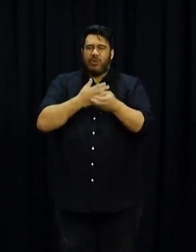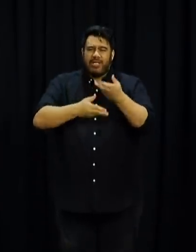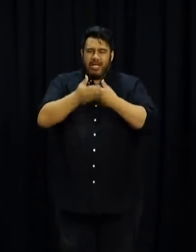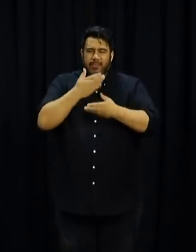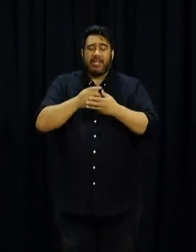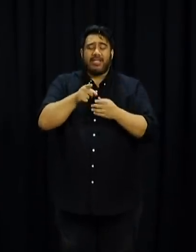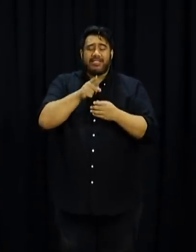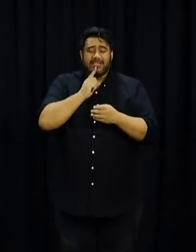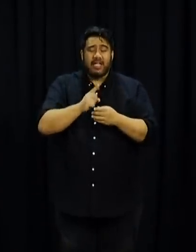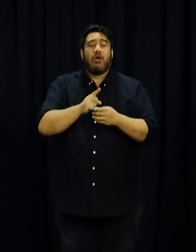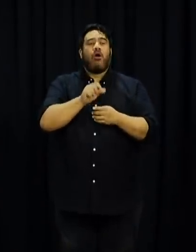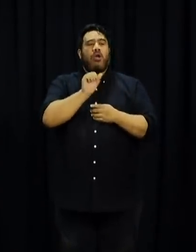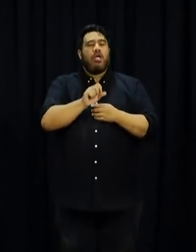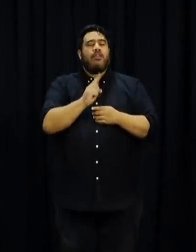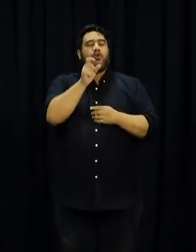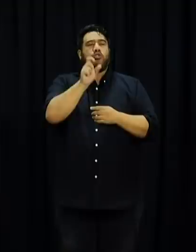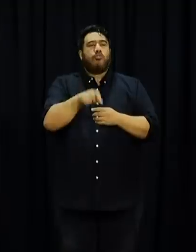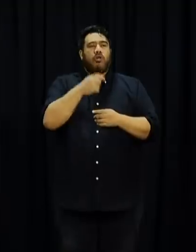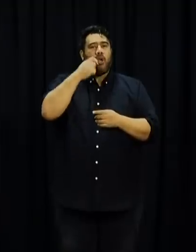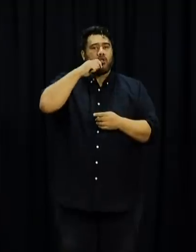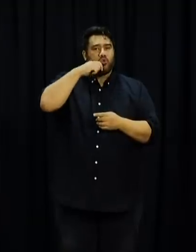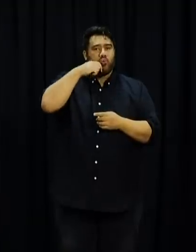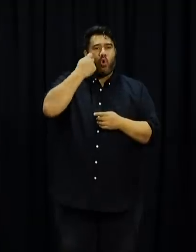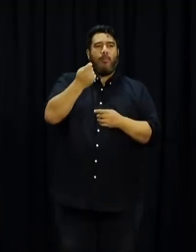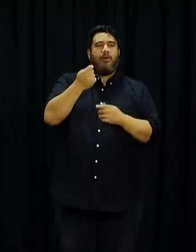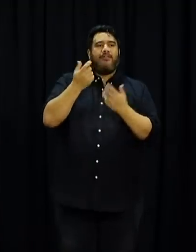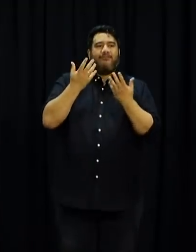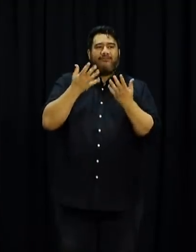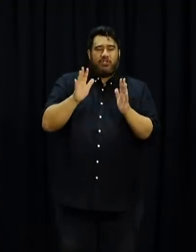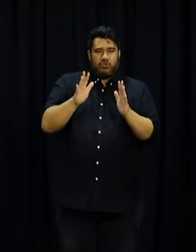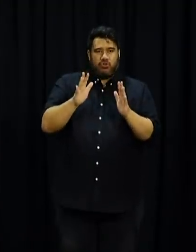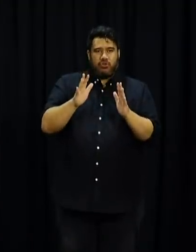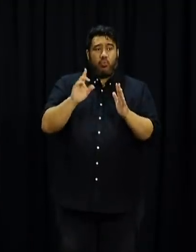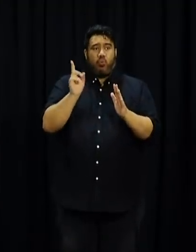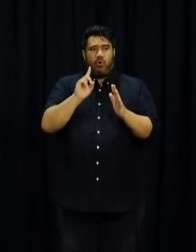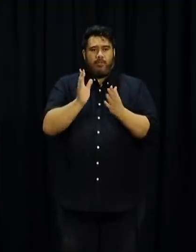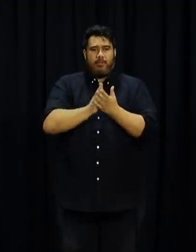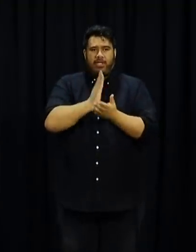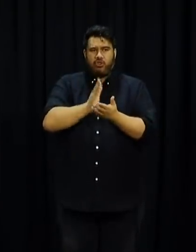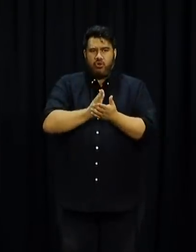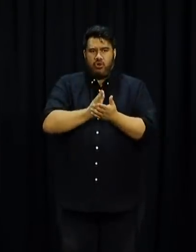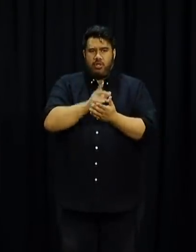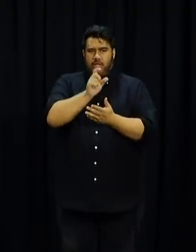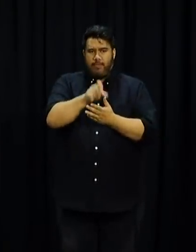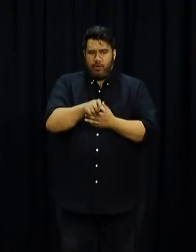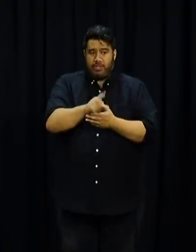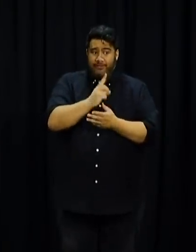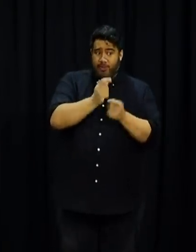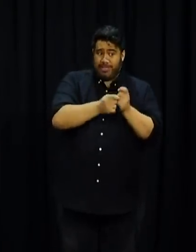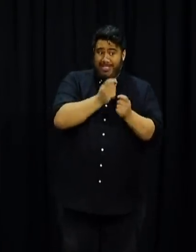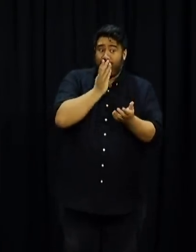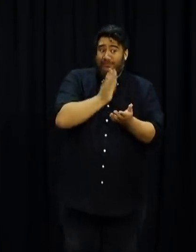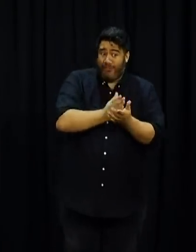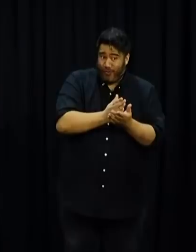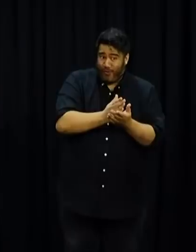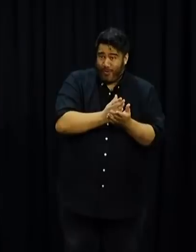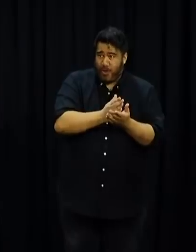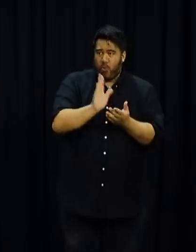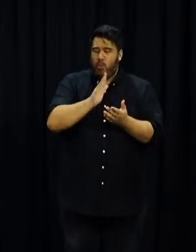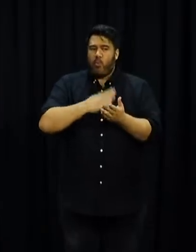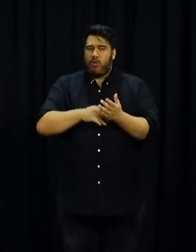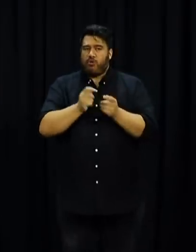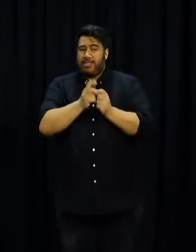swabbing was being taken to confirm that it wasn't a false positive, which of course we've had in the past. We wanted to be